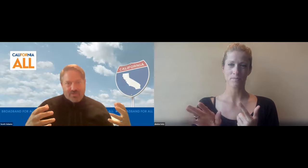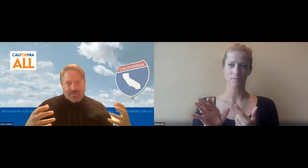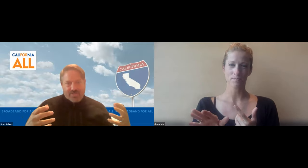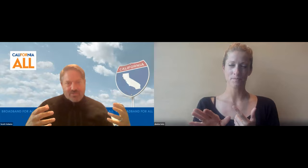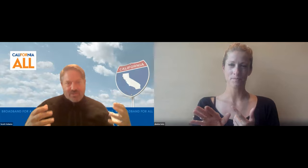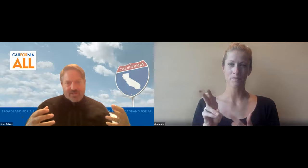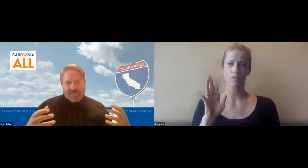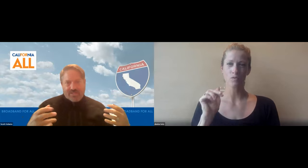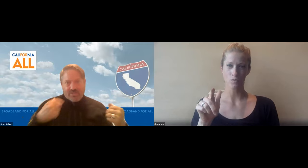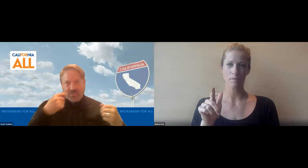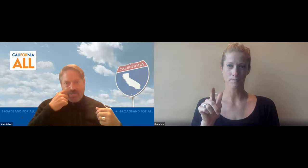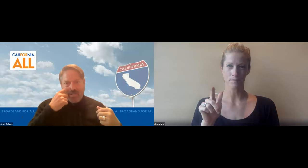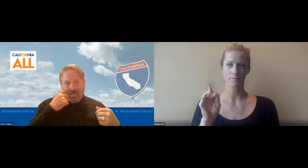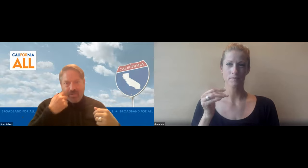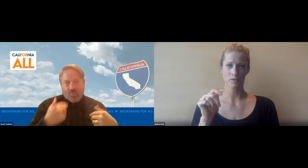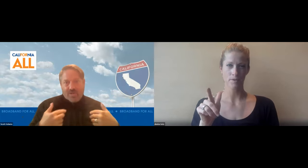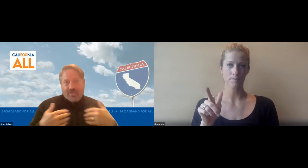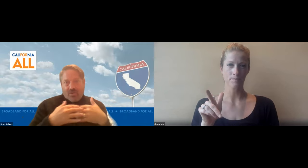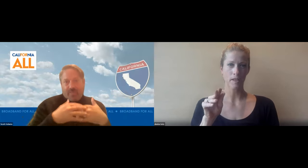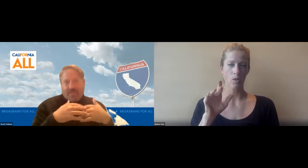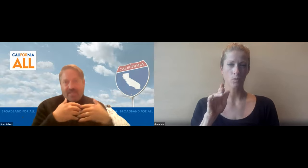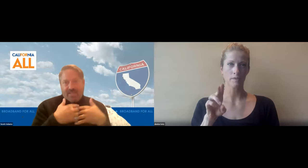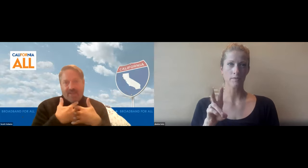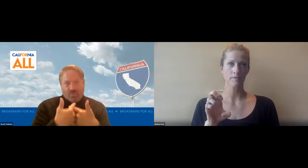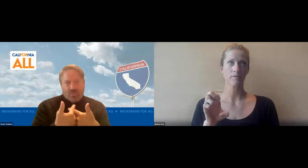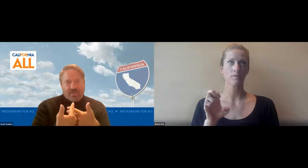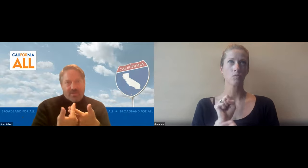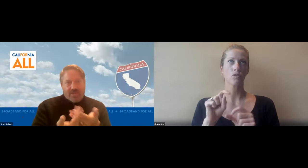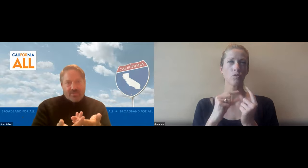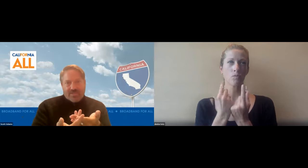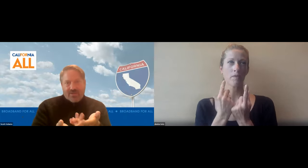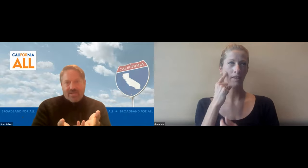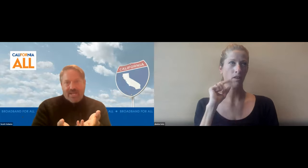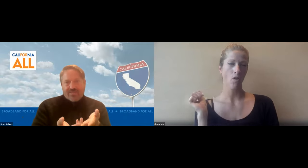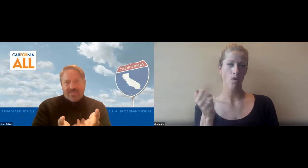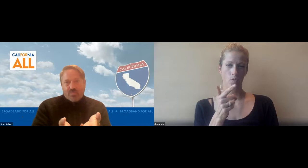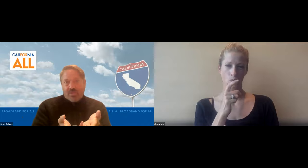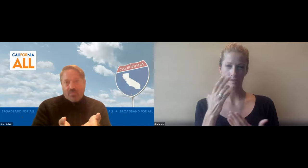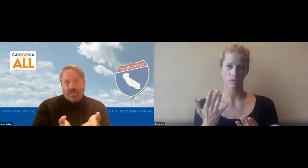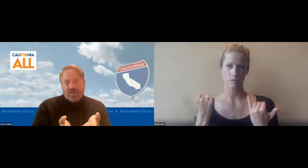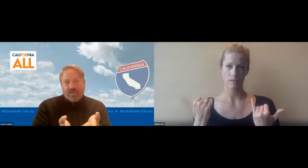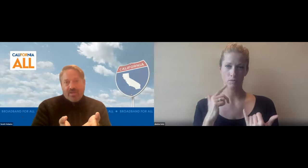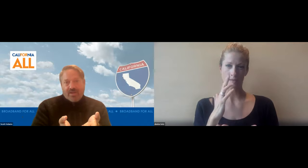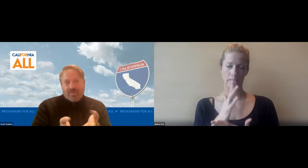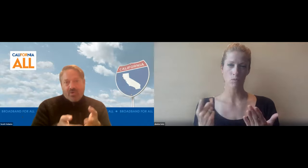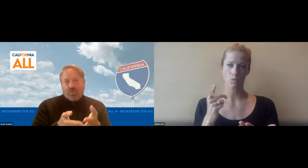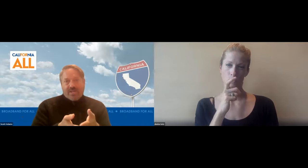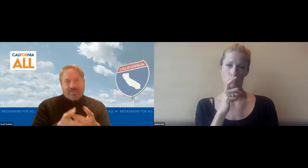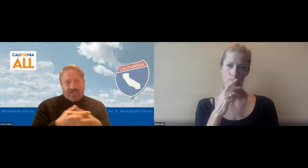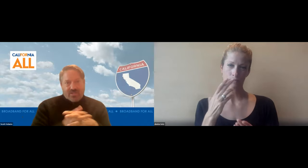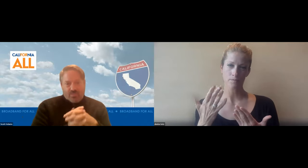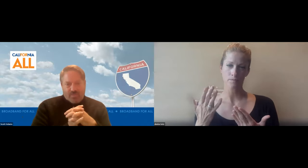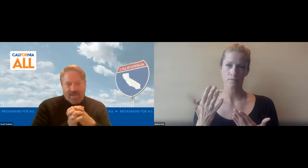virtual, you know, digital equity inclusion working group. And I think everyone that is here today is someone that we or